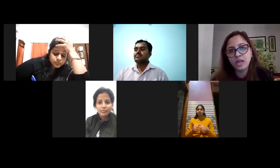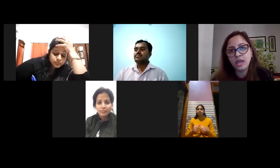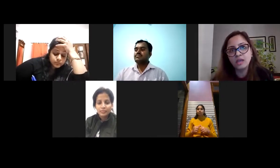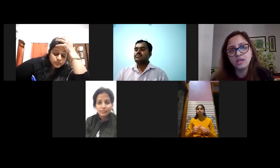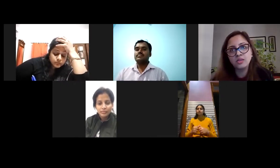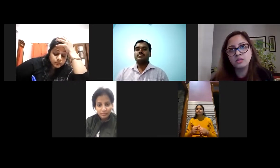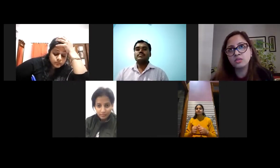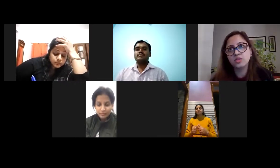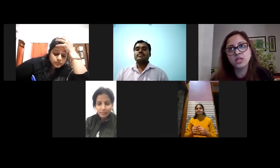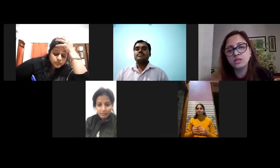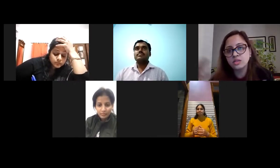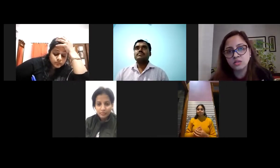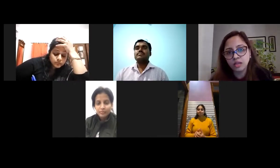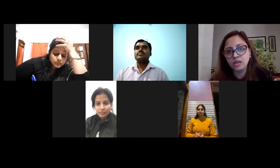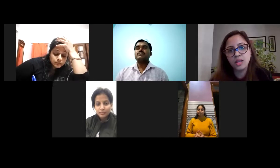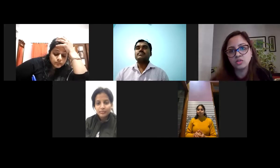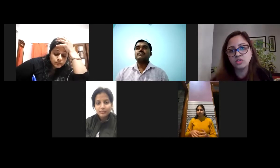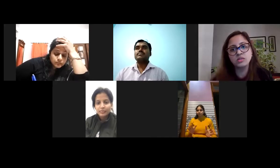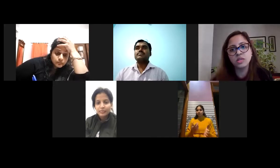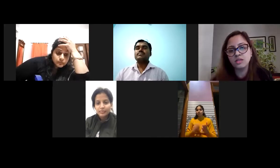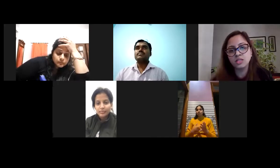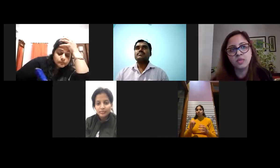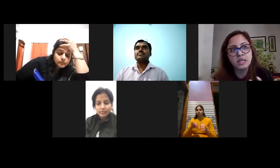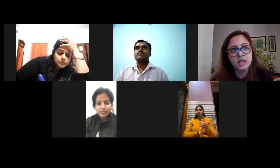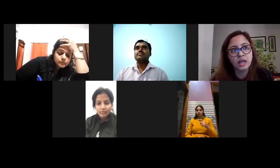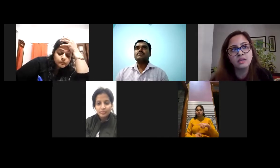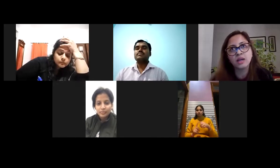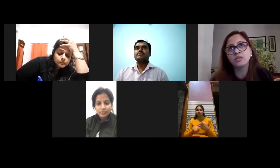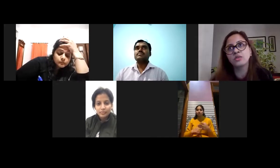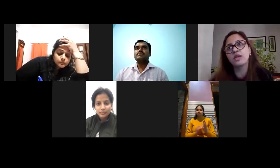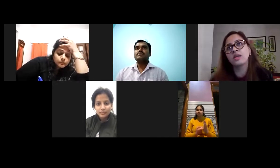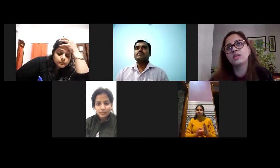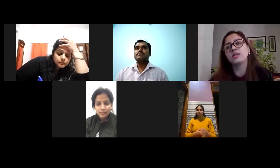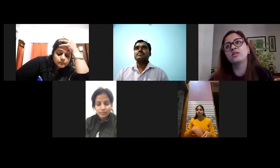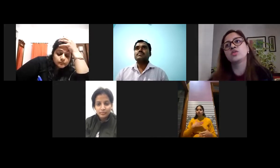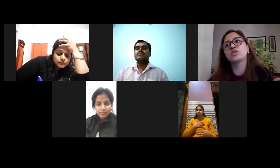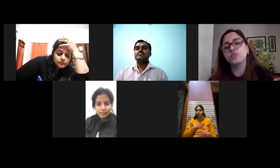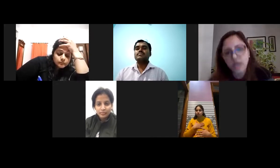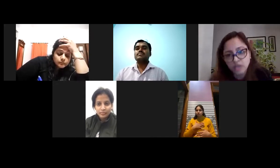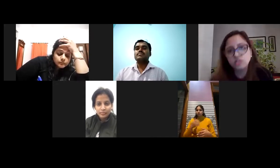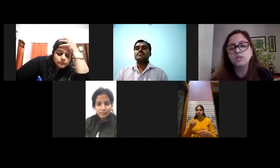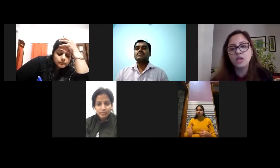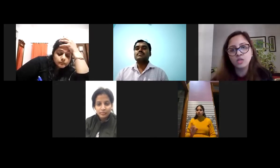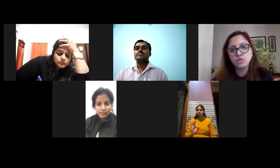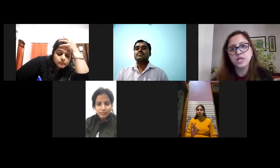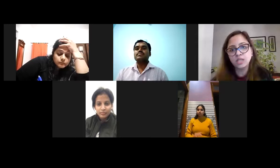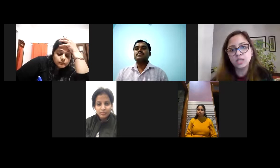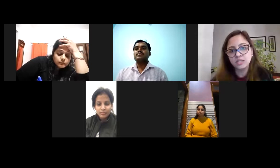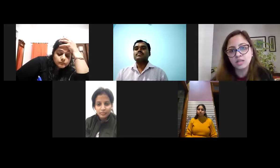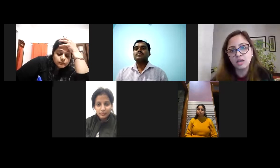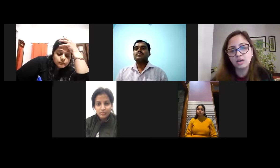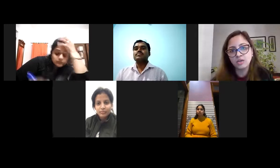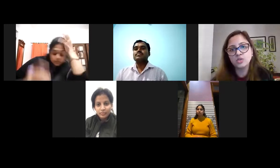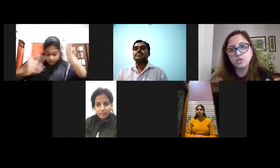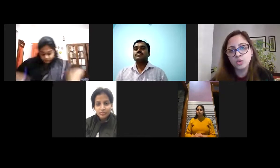destructful. And even Rochester's recollection and his being kind, rather than giving a sort of cohesion to